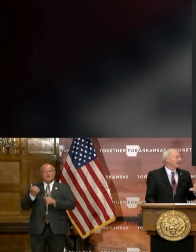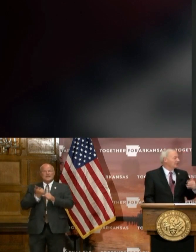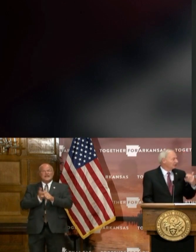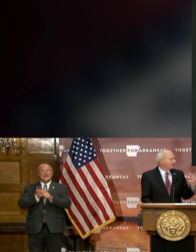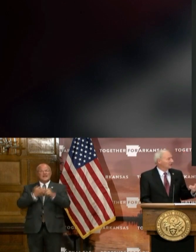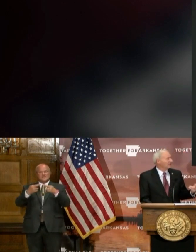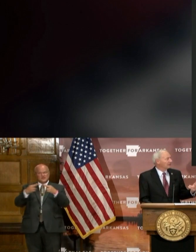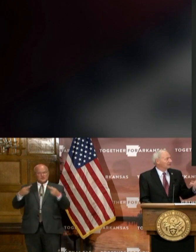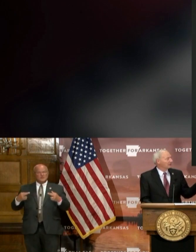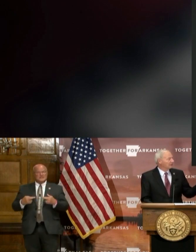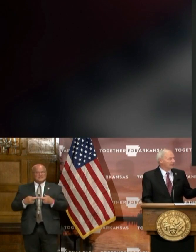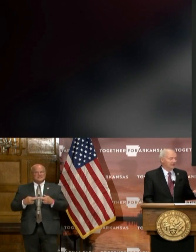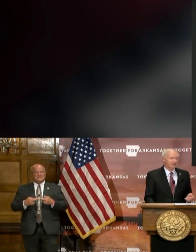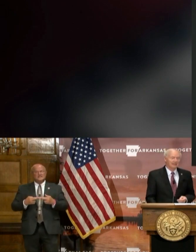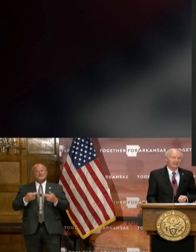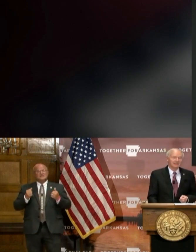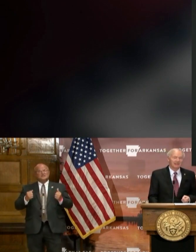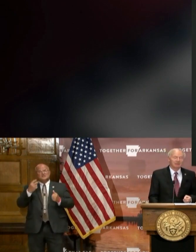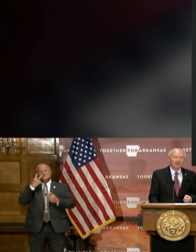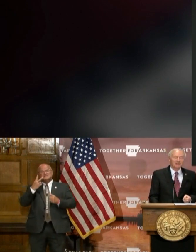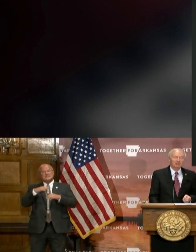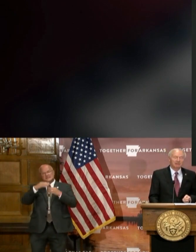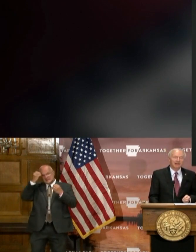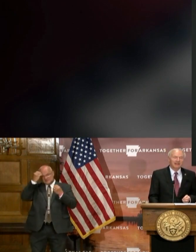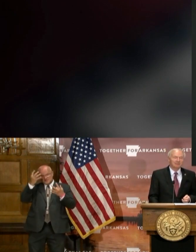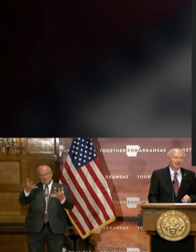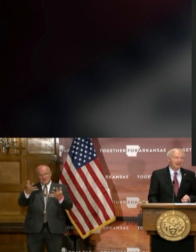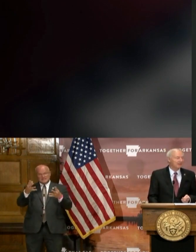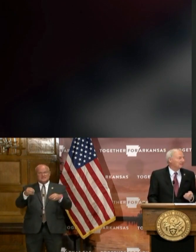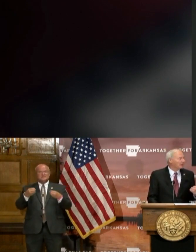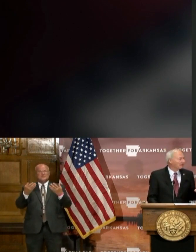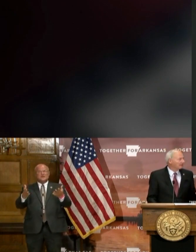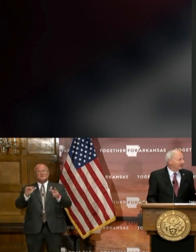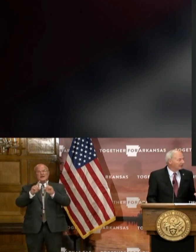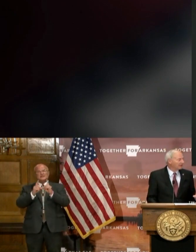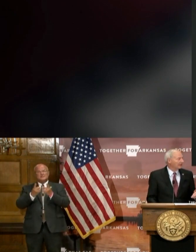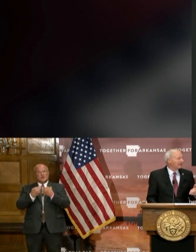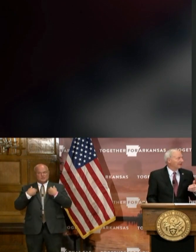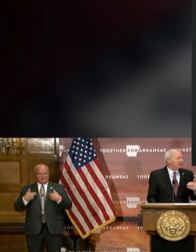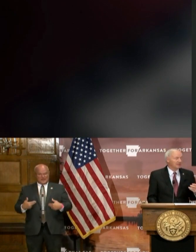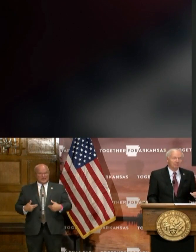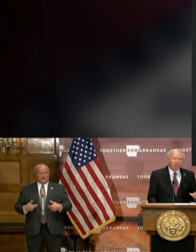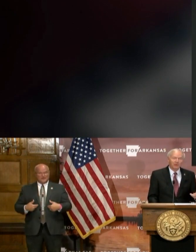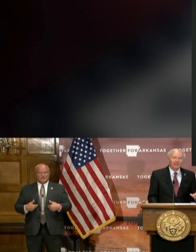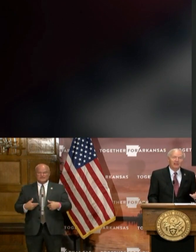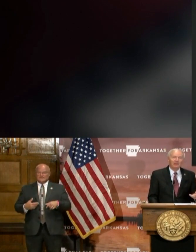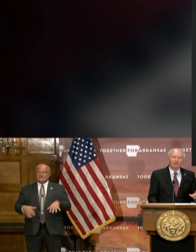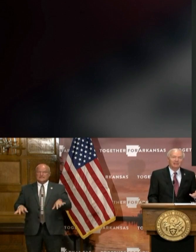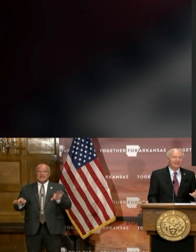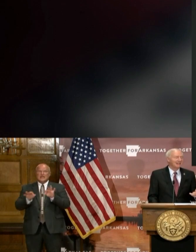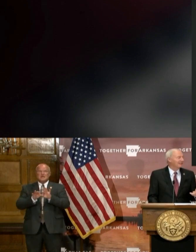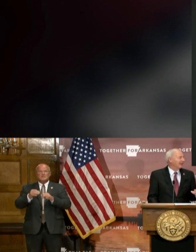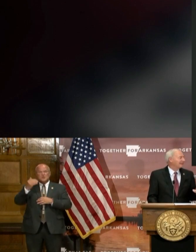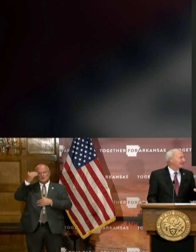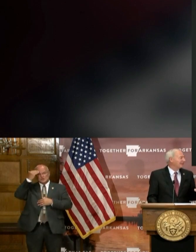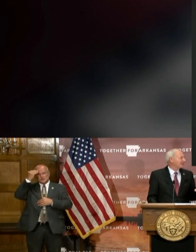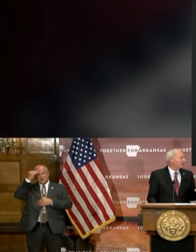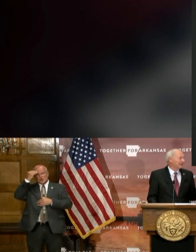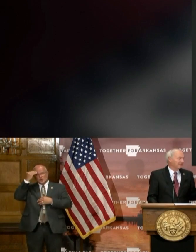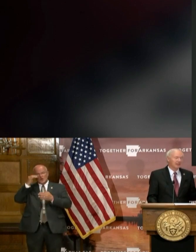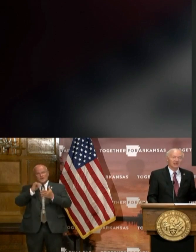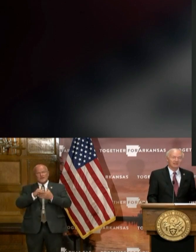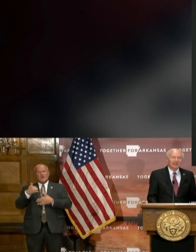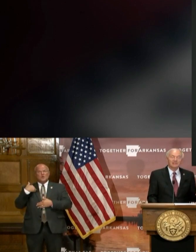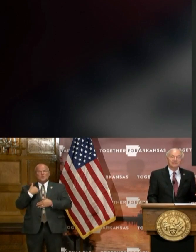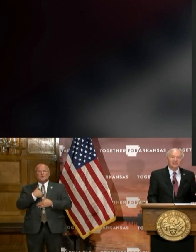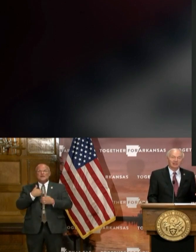of the state, you can see this on the information provided by the Department of Health. It's important to know that